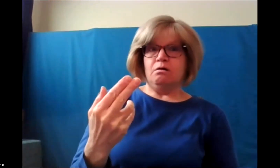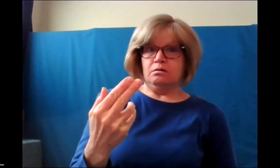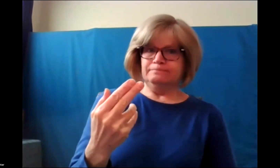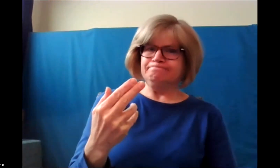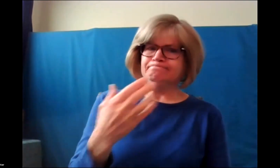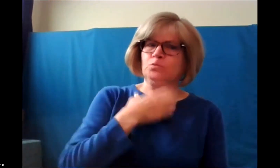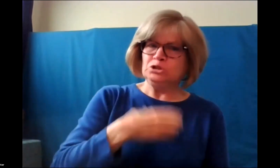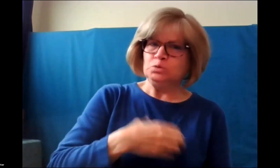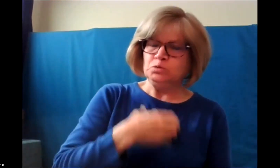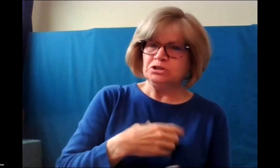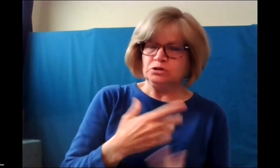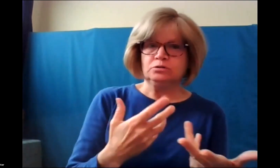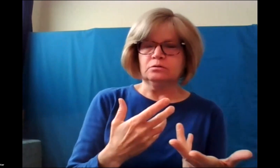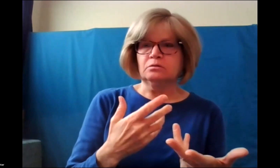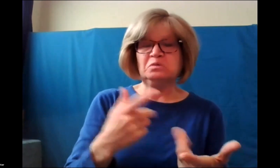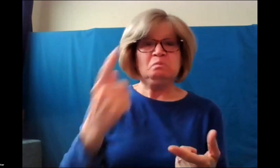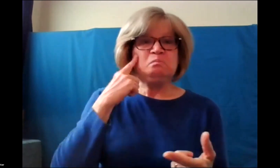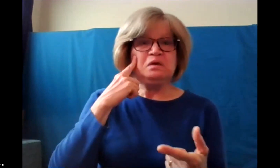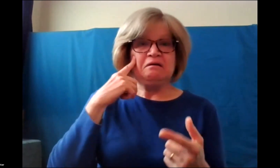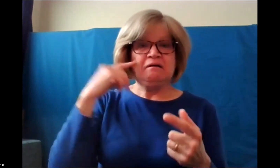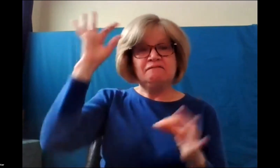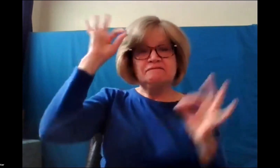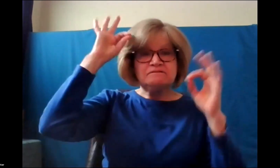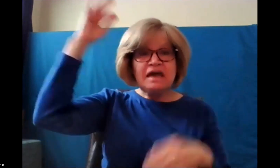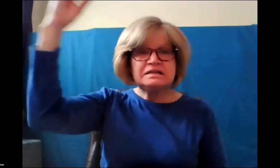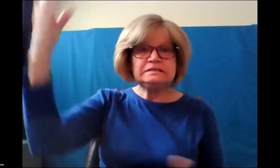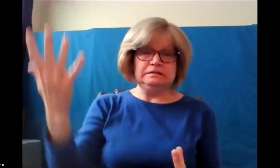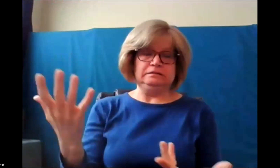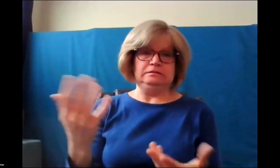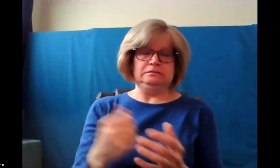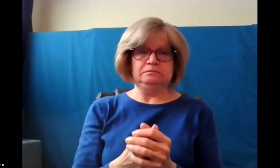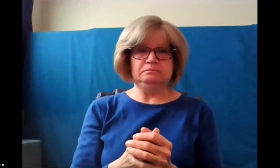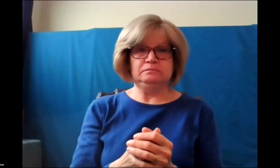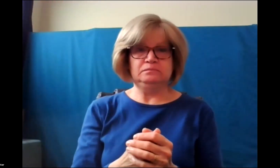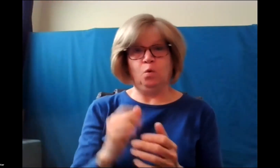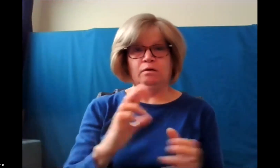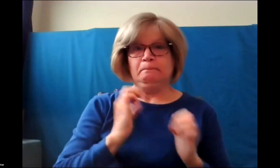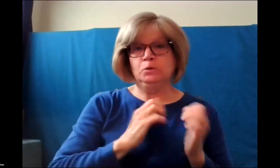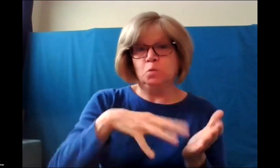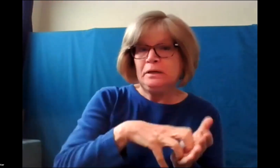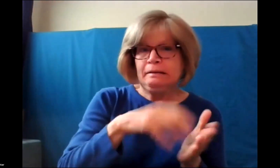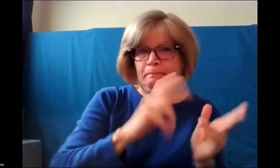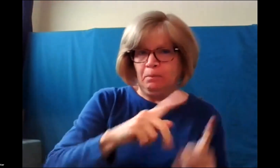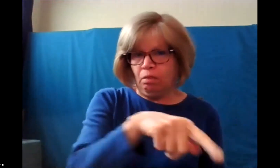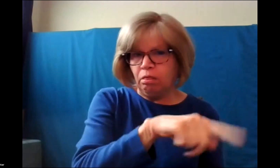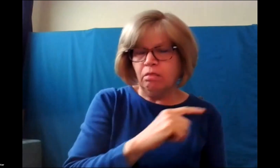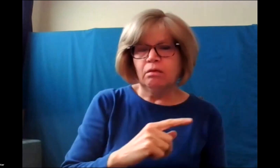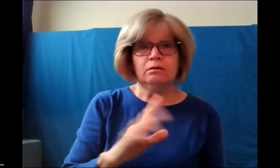of fantasies for emotionally weak people. I'll give you that one. The Bible,